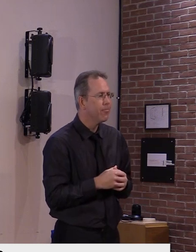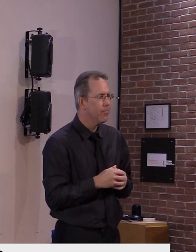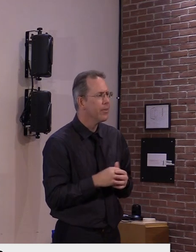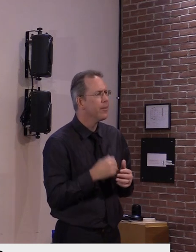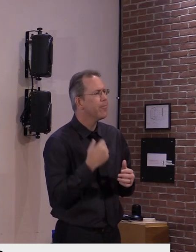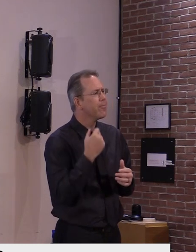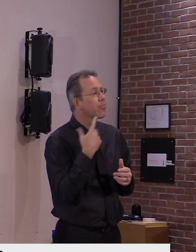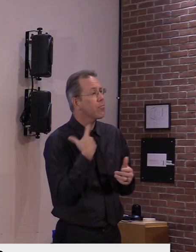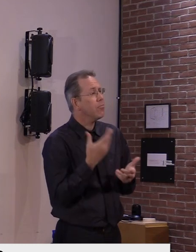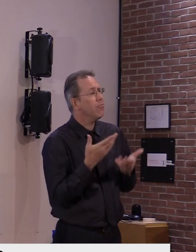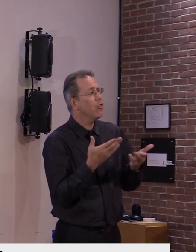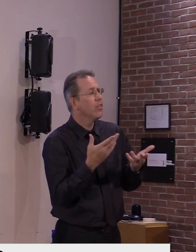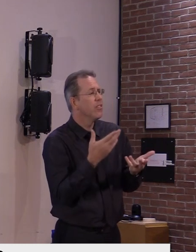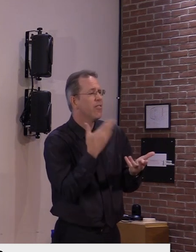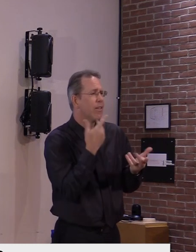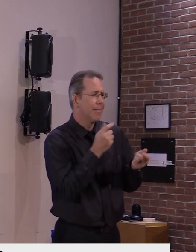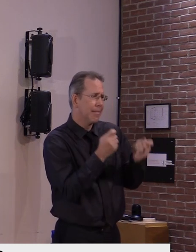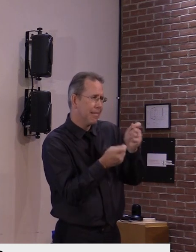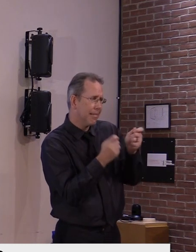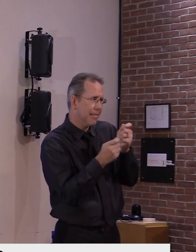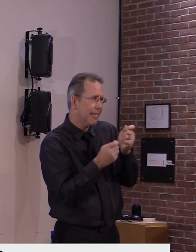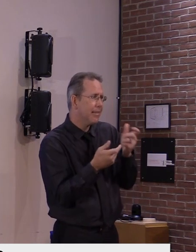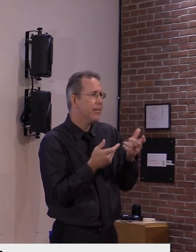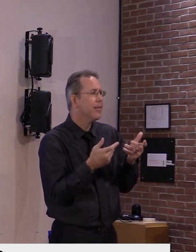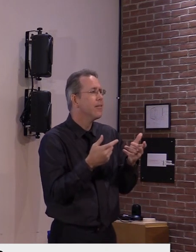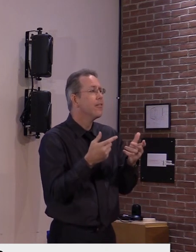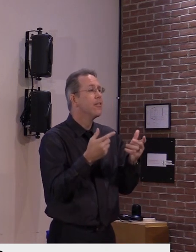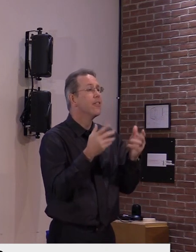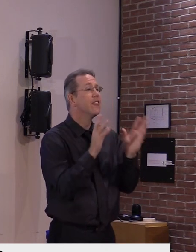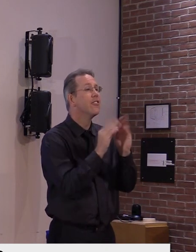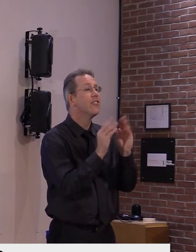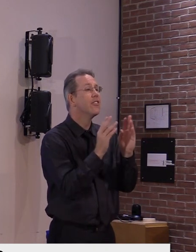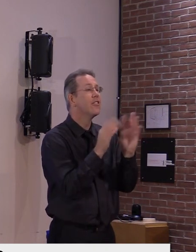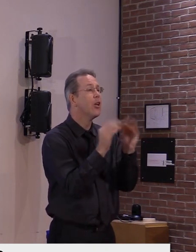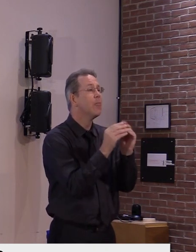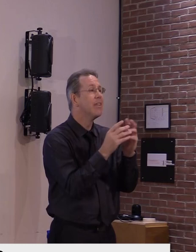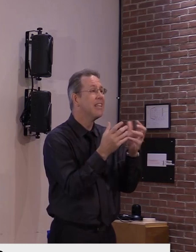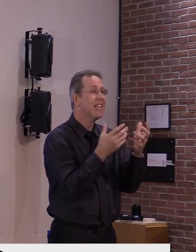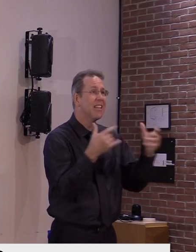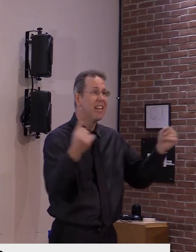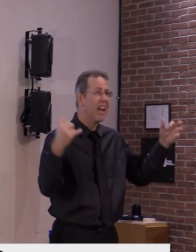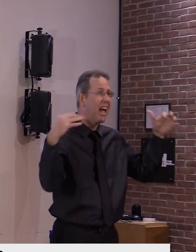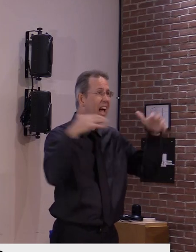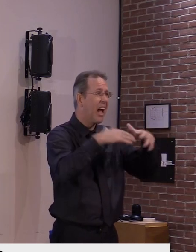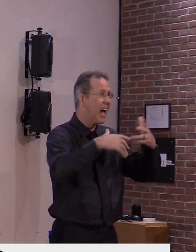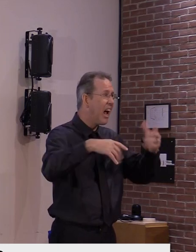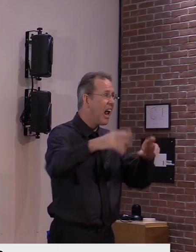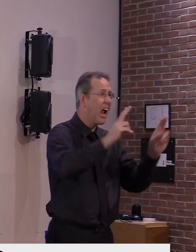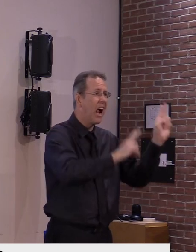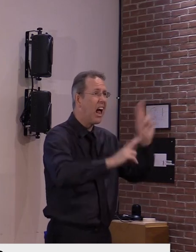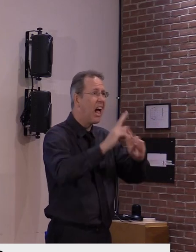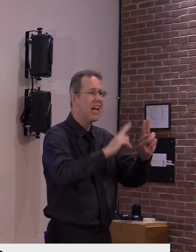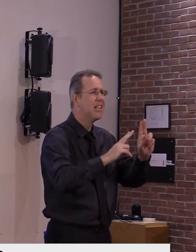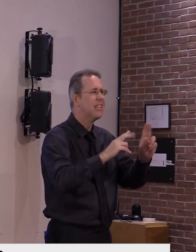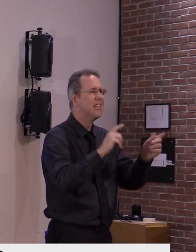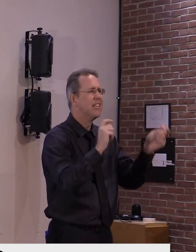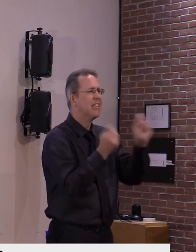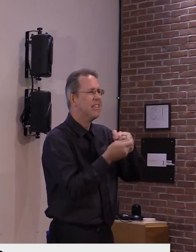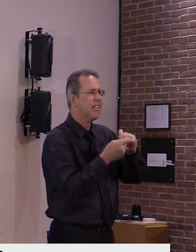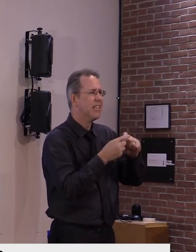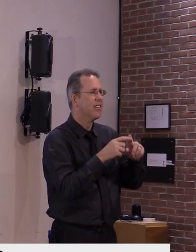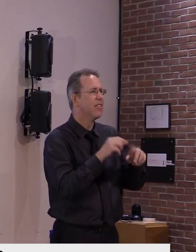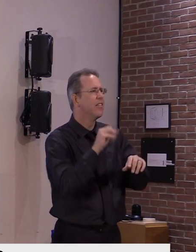type ballots, just as we did with the general election. I know that there's been some talk within the